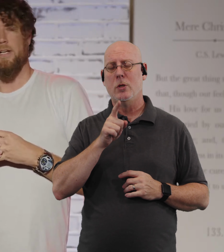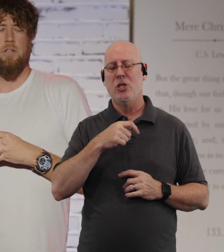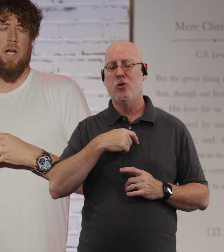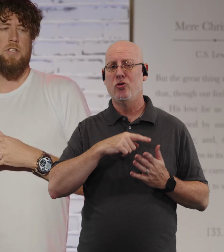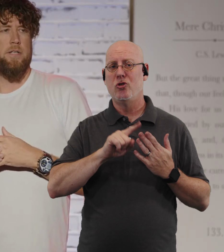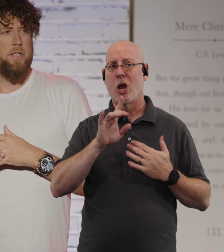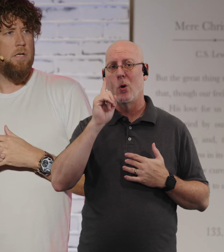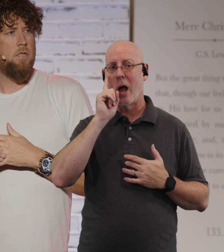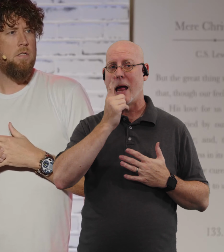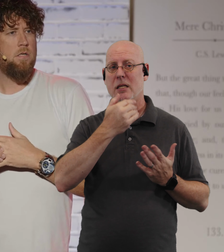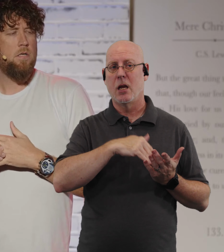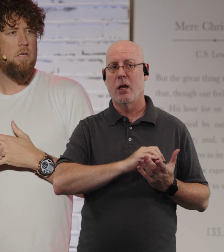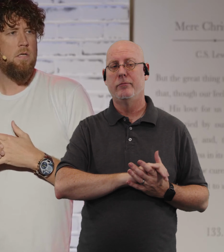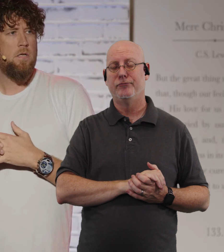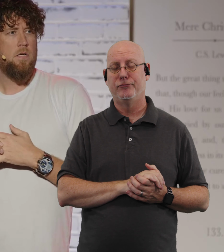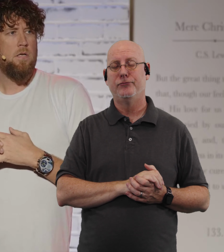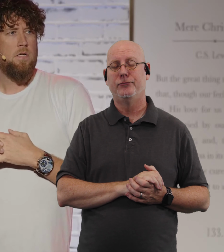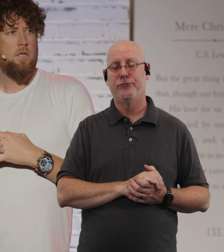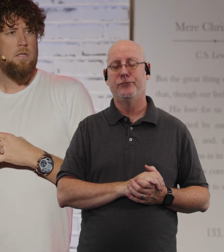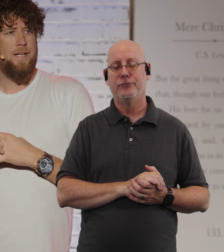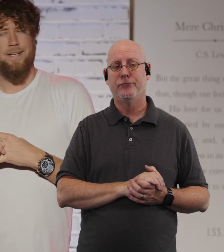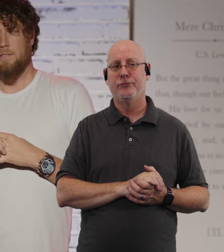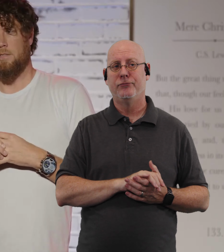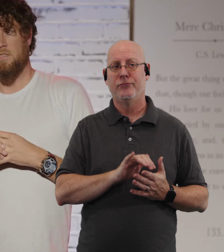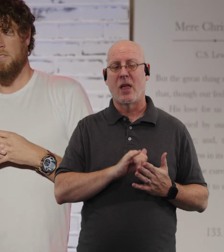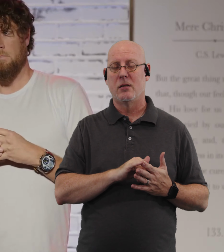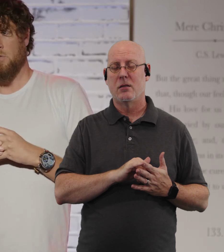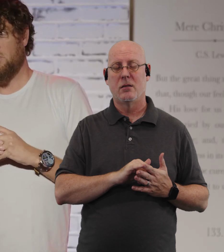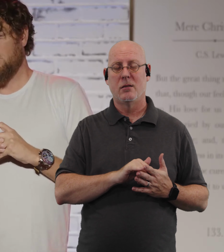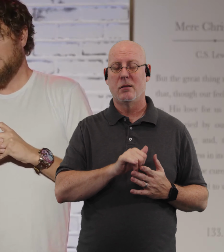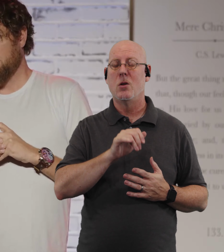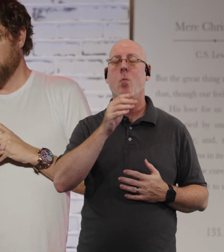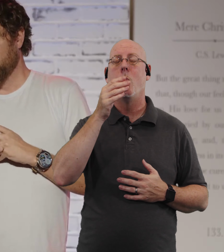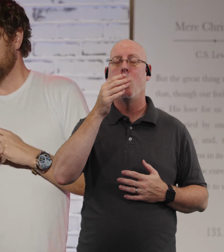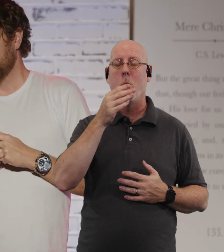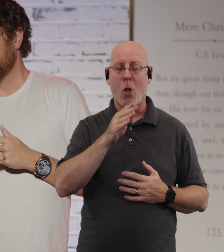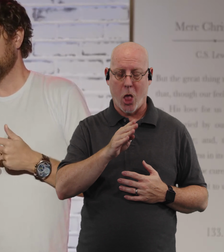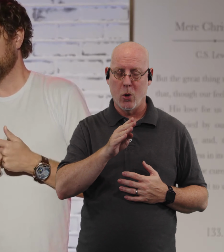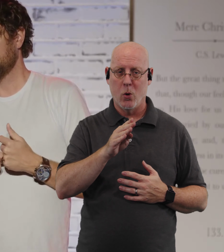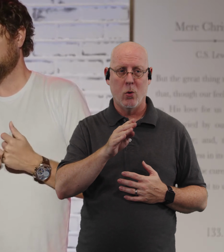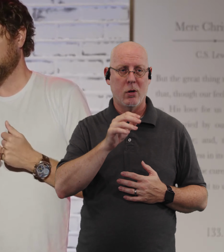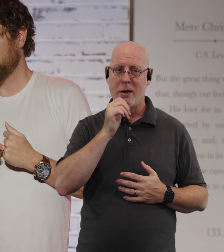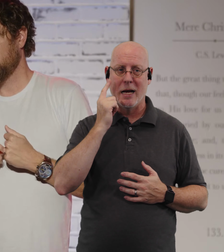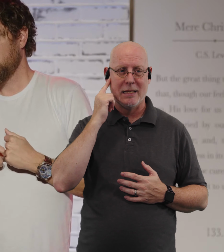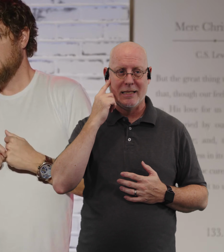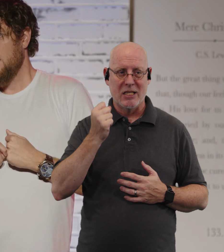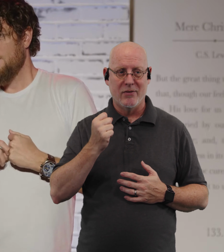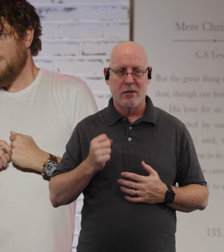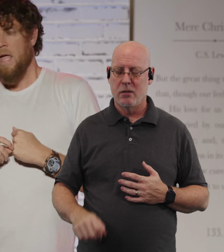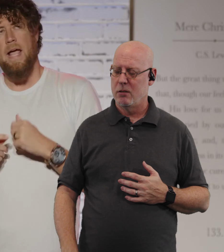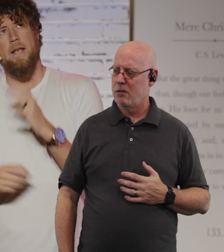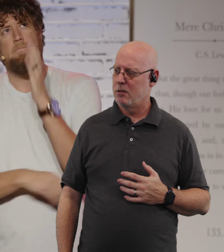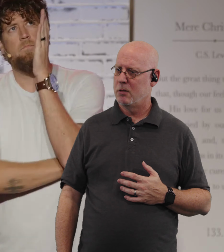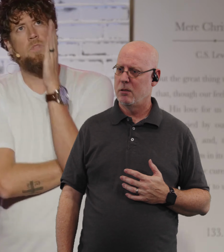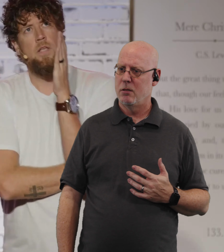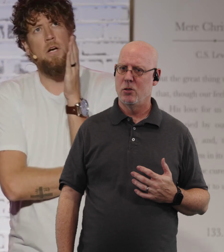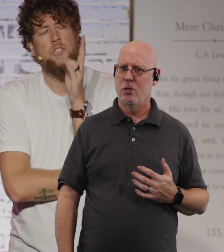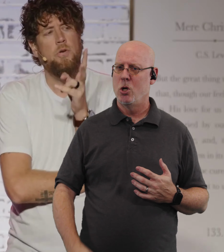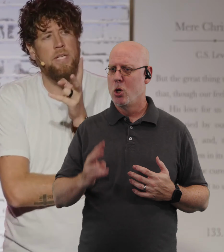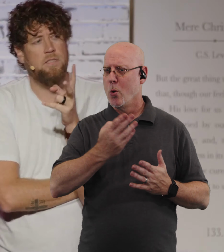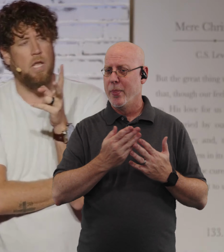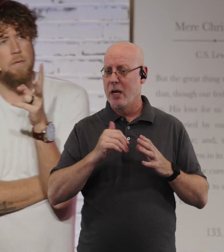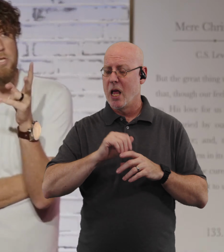you need to get your eyes checked again. That is most certainly blue. It's not silver. And